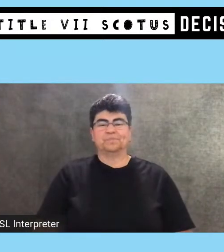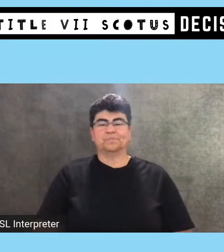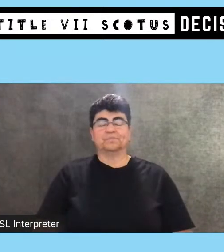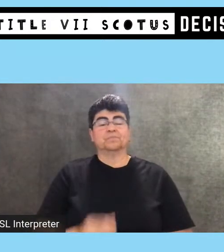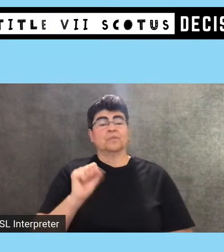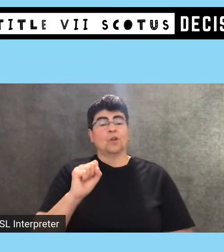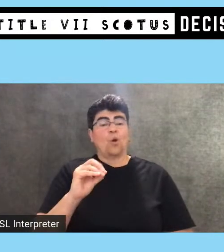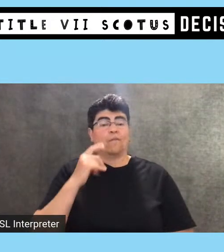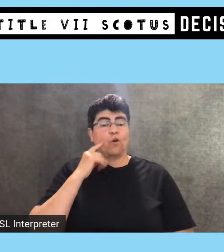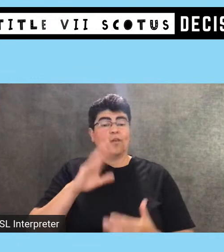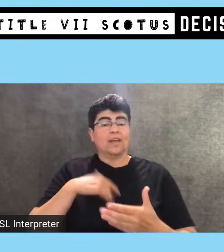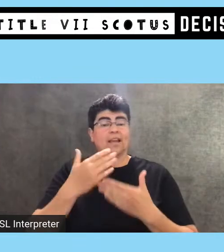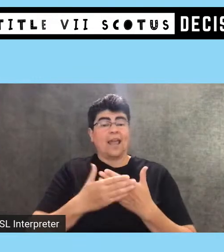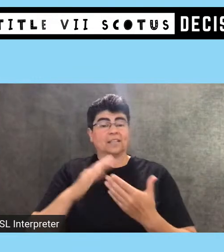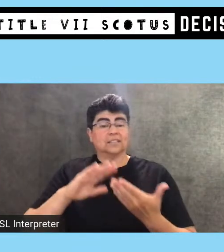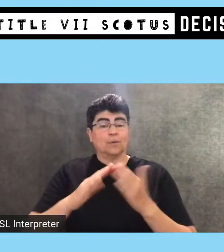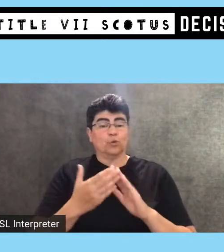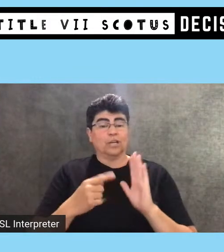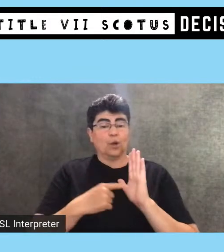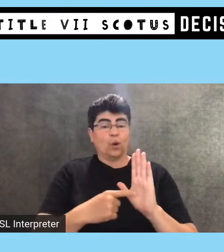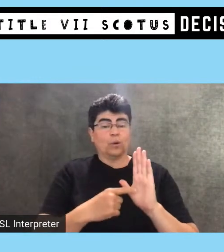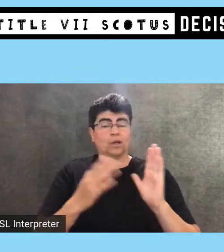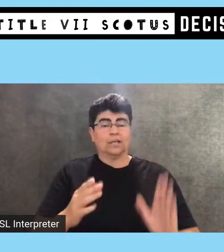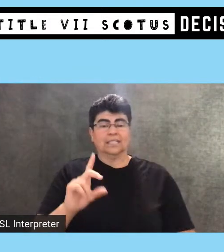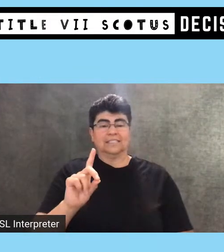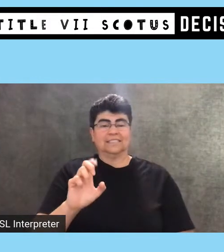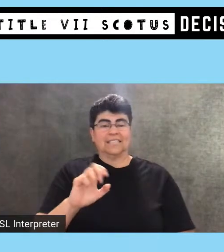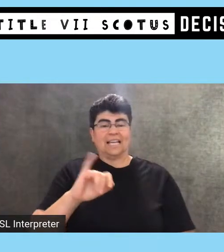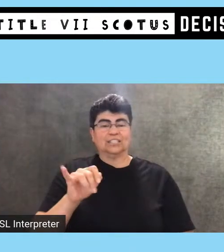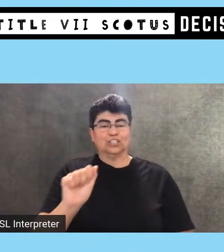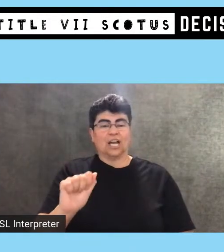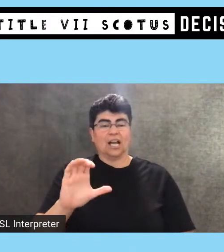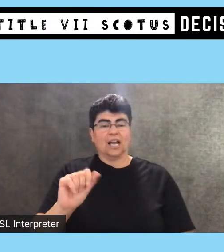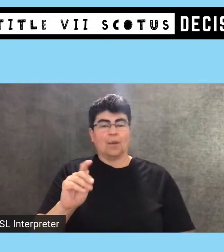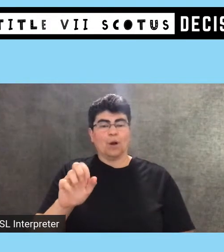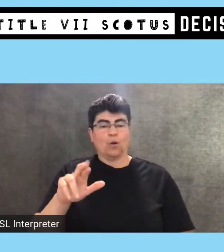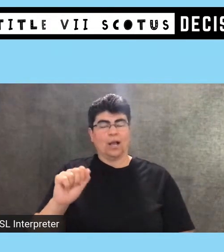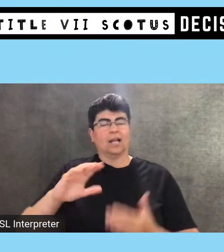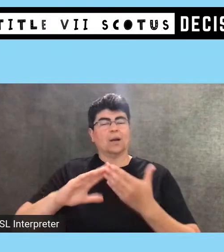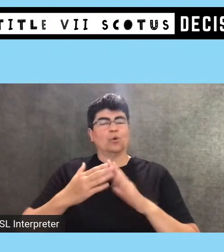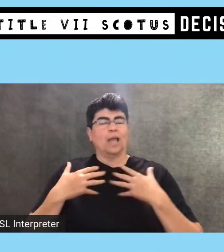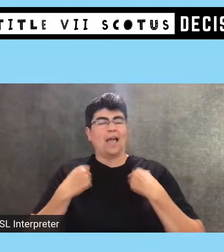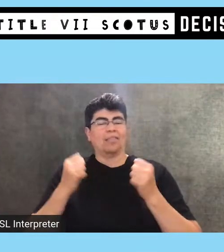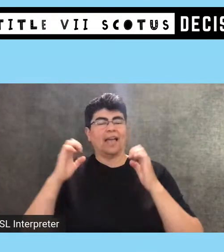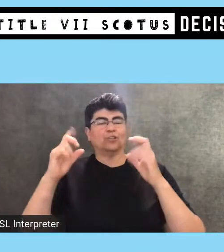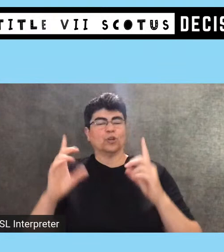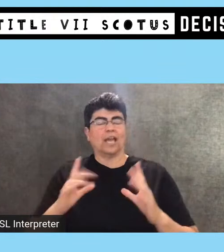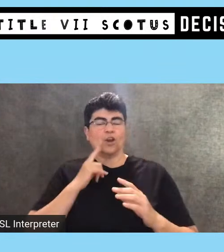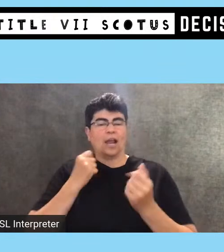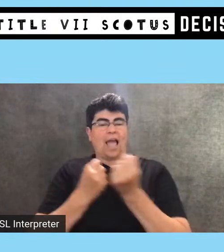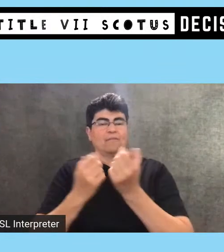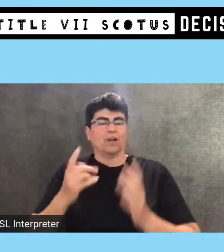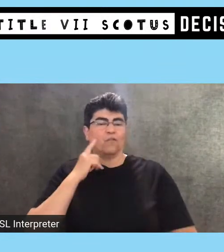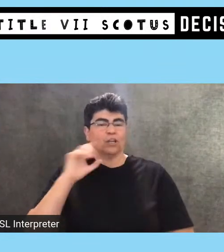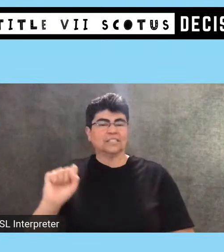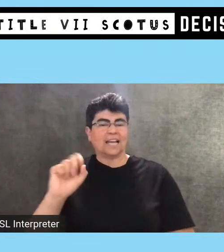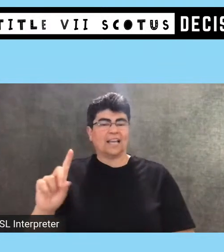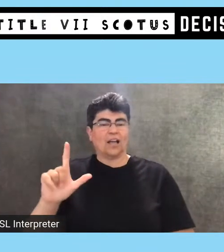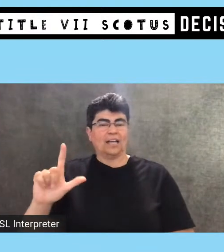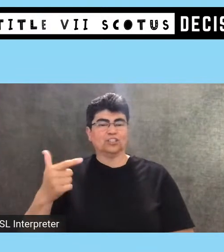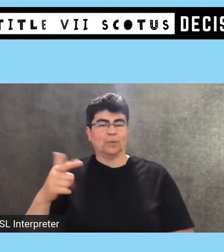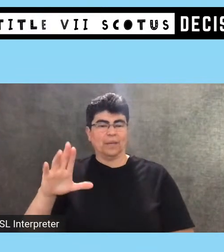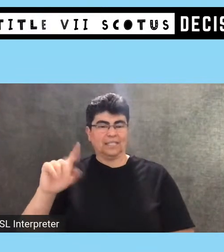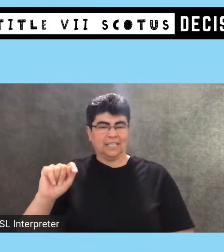So for our next community representatives, we have Deja Cabrera, who is the community health educator and advocate at the San Diego LGBT